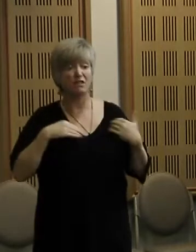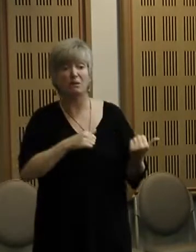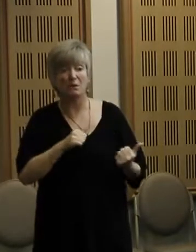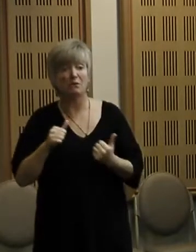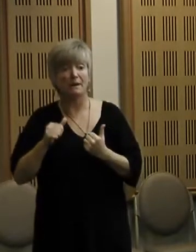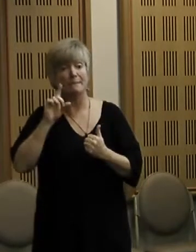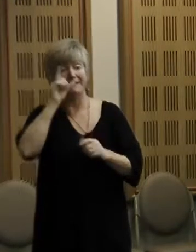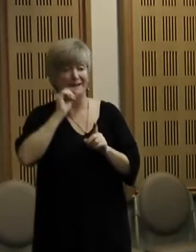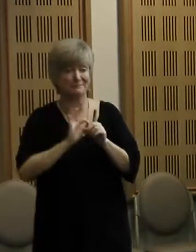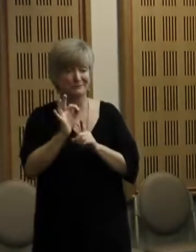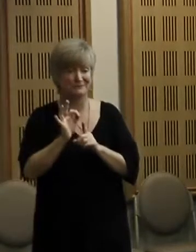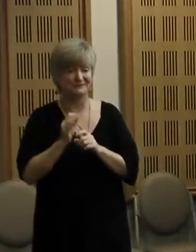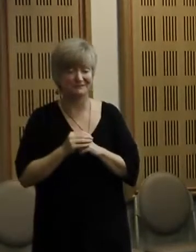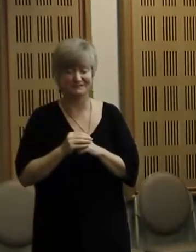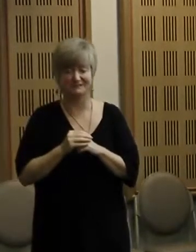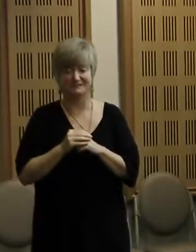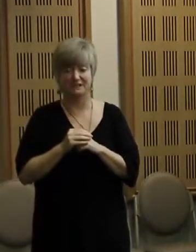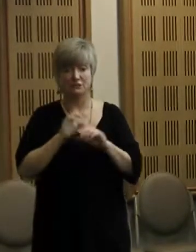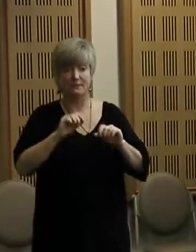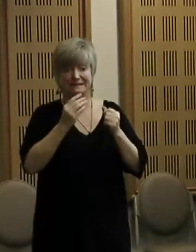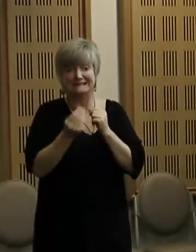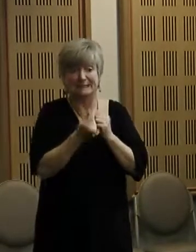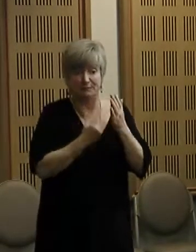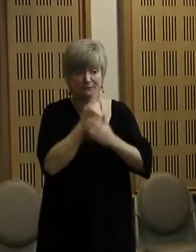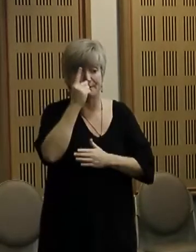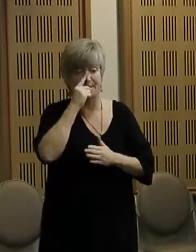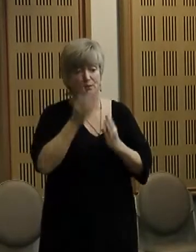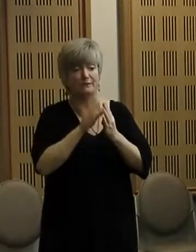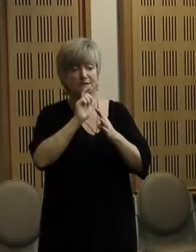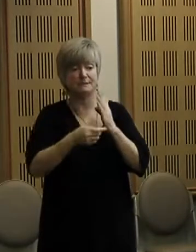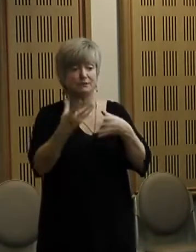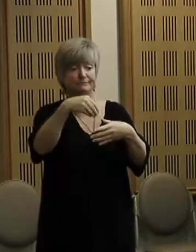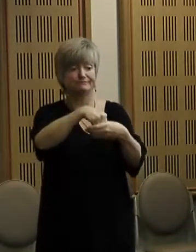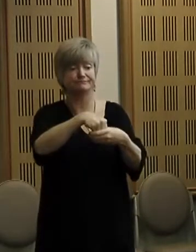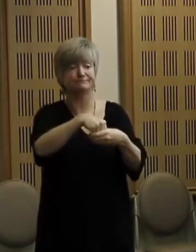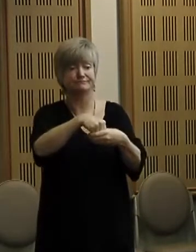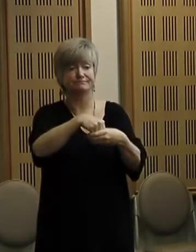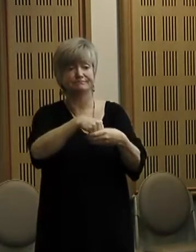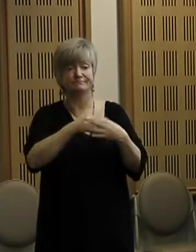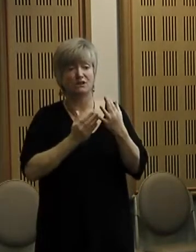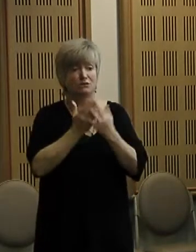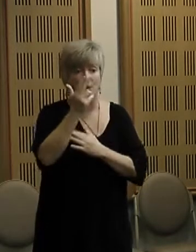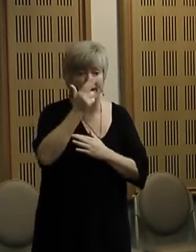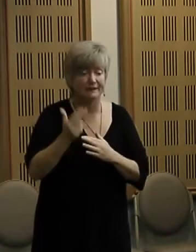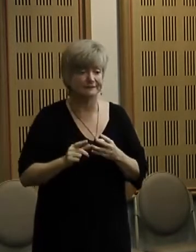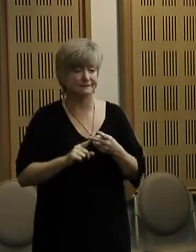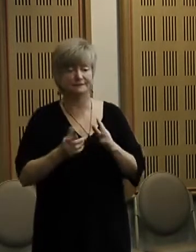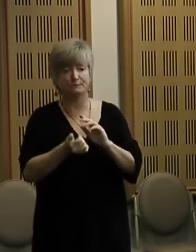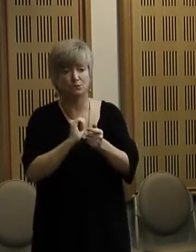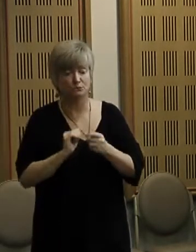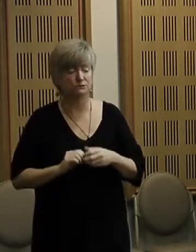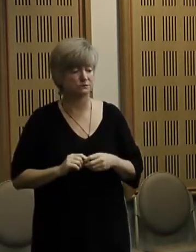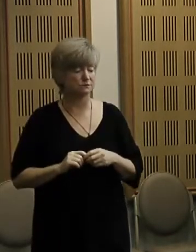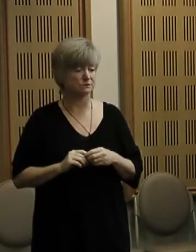always do better. We're doing okay in providing some opportunities for people with disabilities to participate, whether it be through arts or through